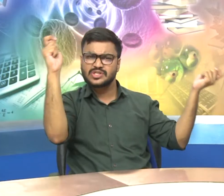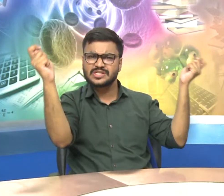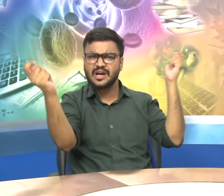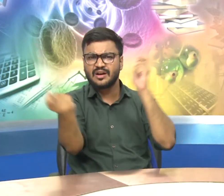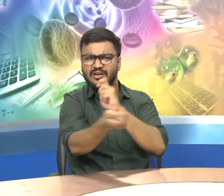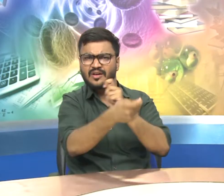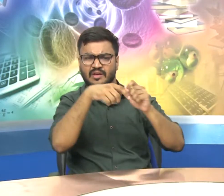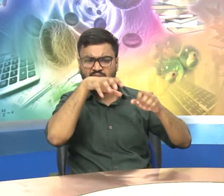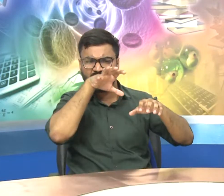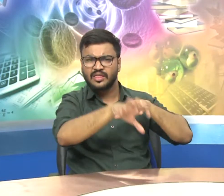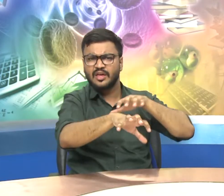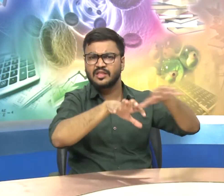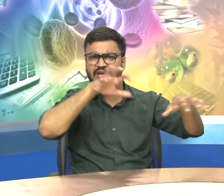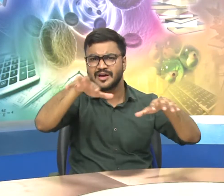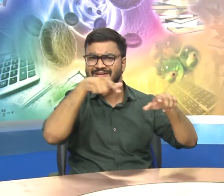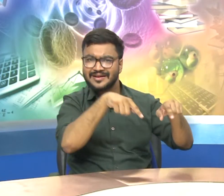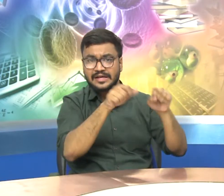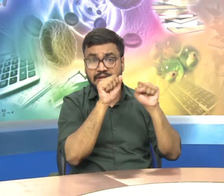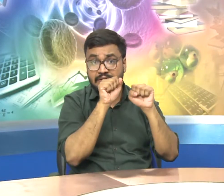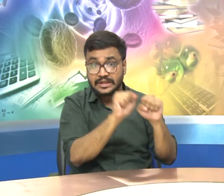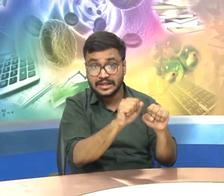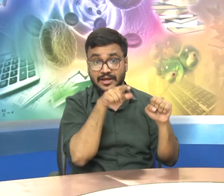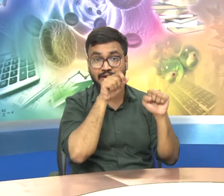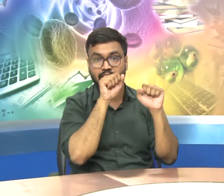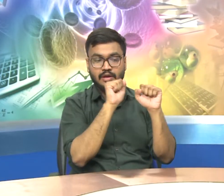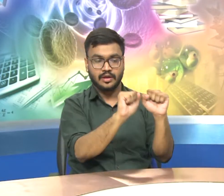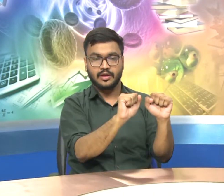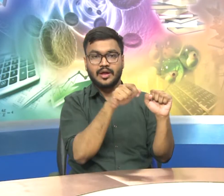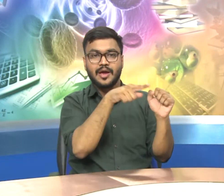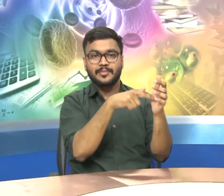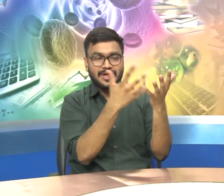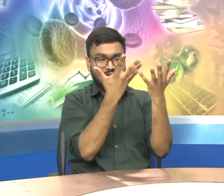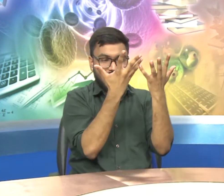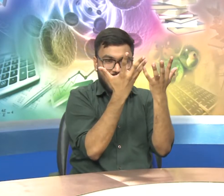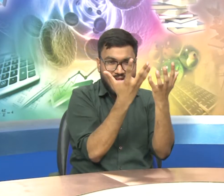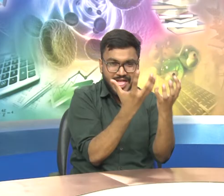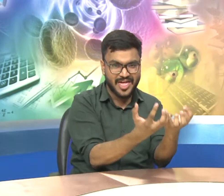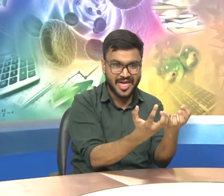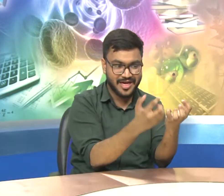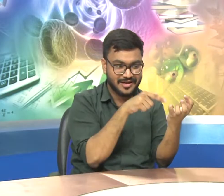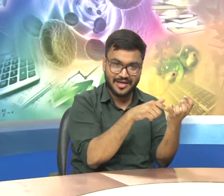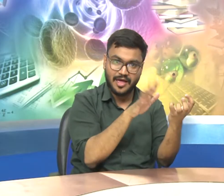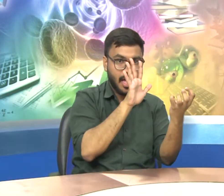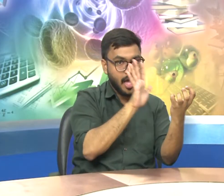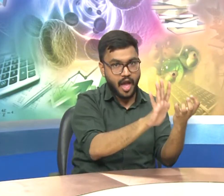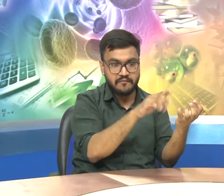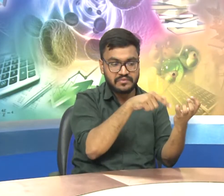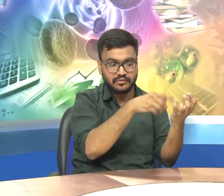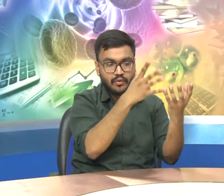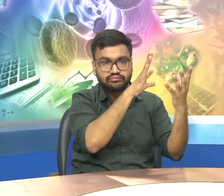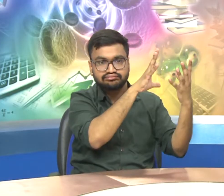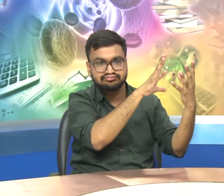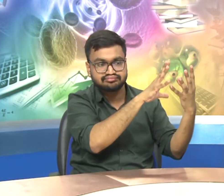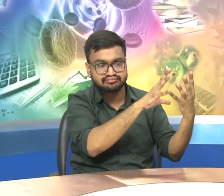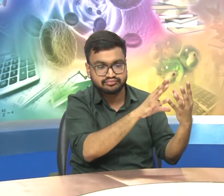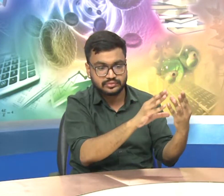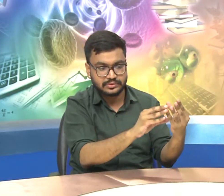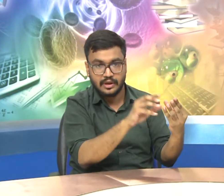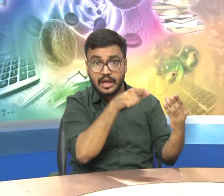This example shows natural selection. Nature selected the moth that were better